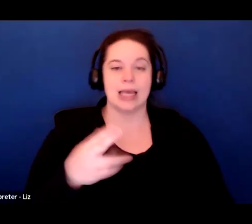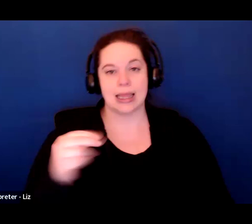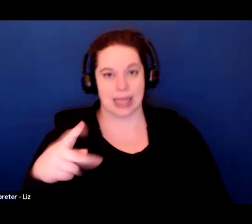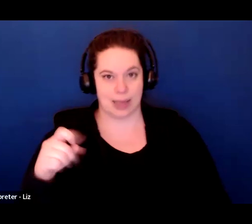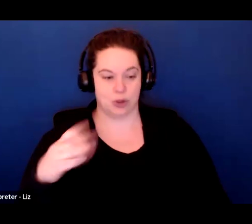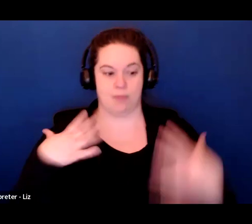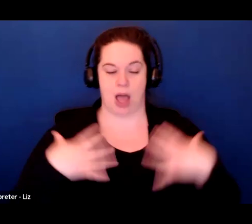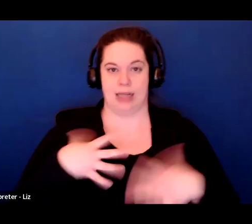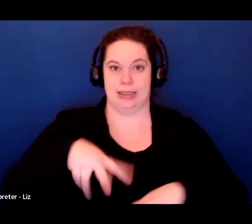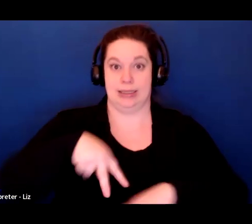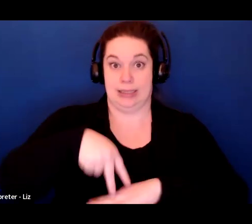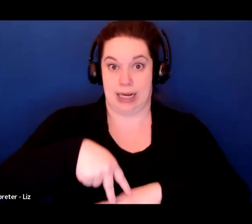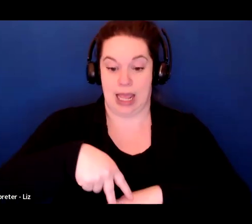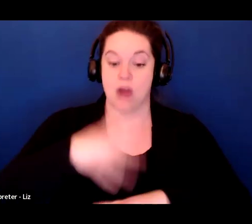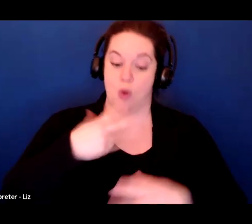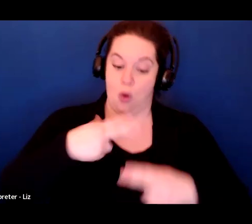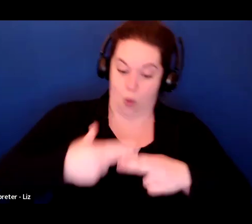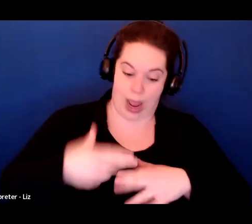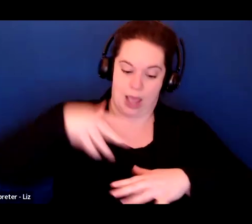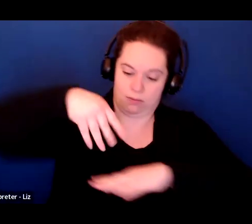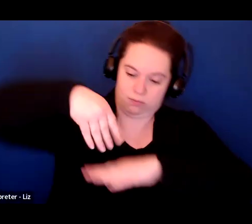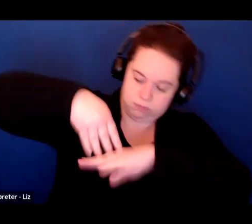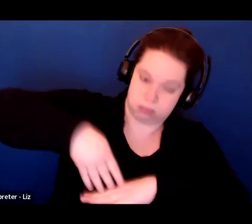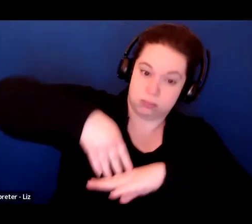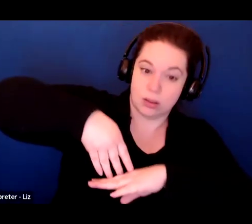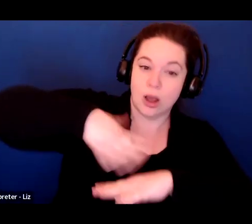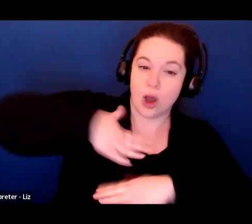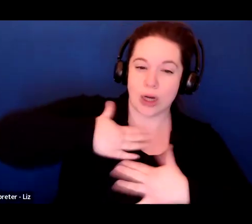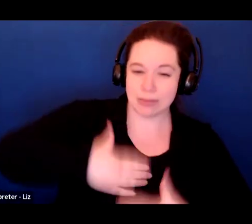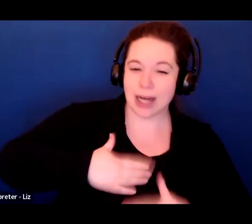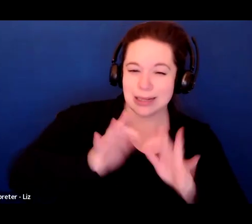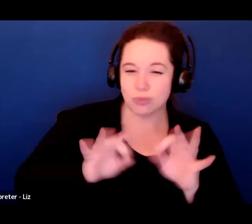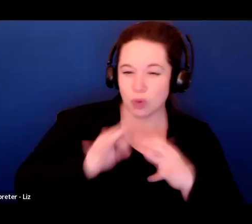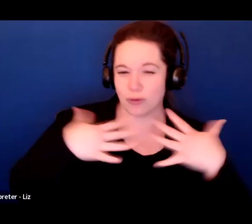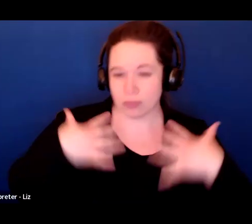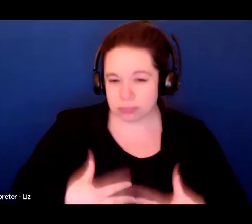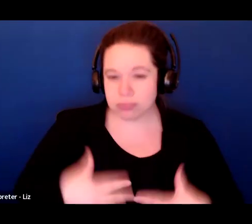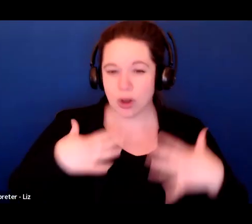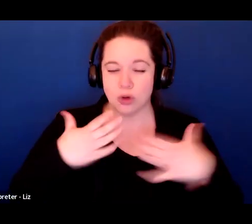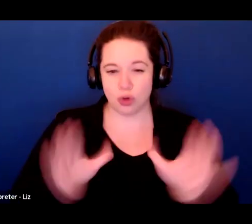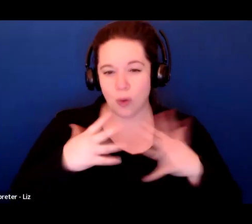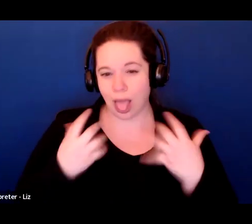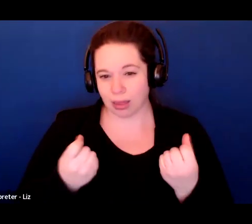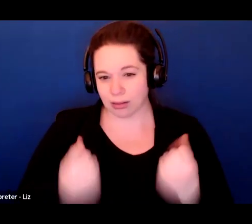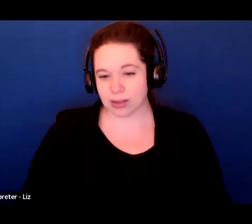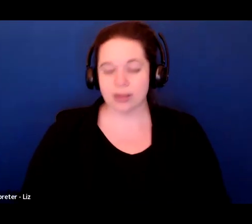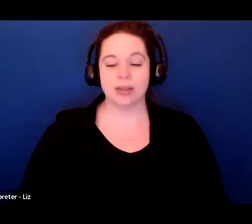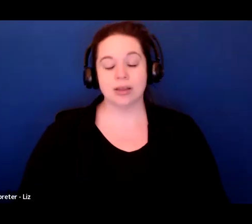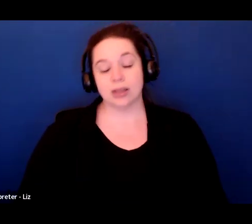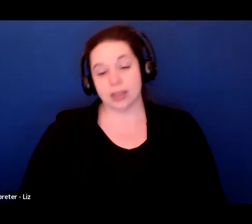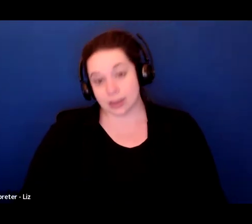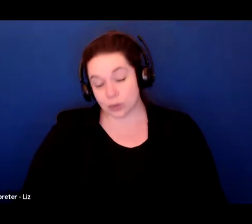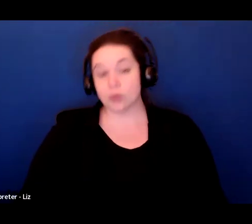then the weight is going through your body, and that is an important thing to do for your general overall health. Again, if you can get one where you